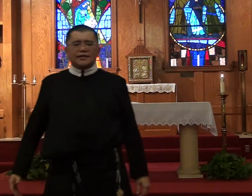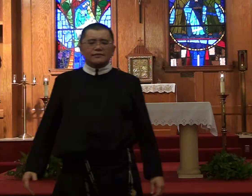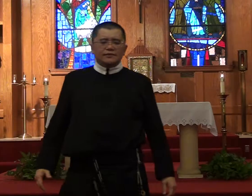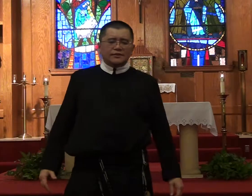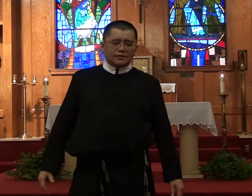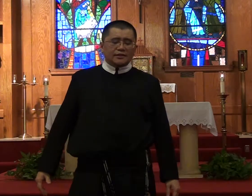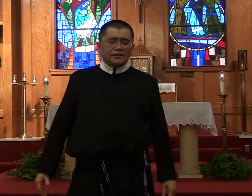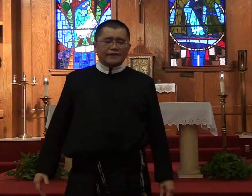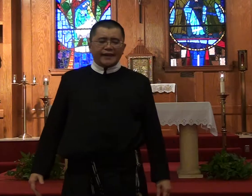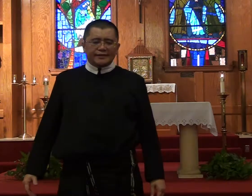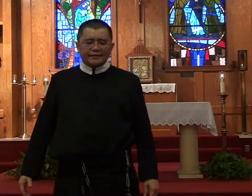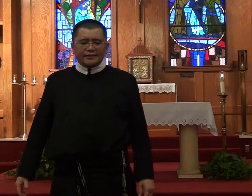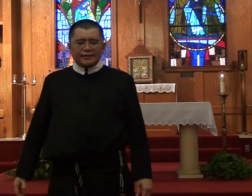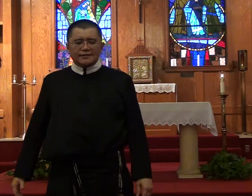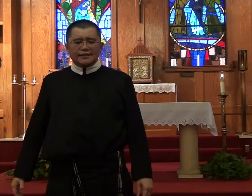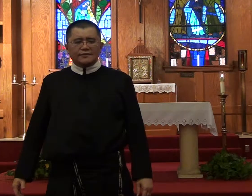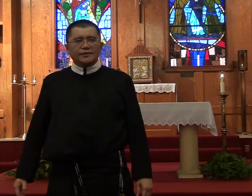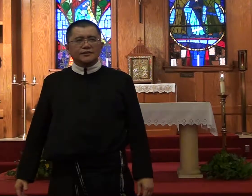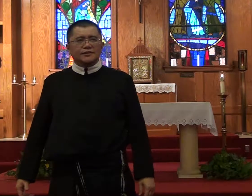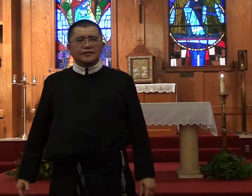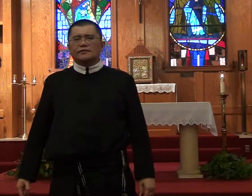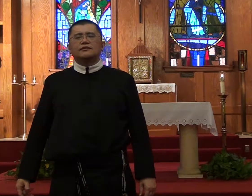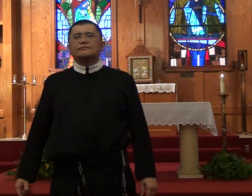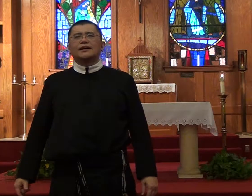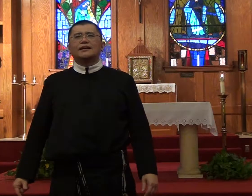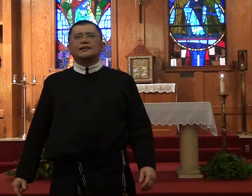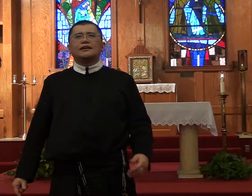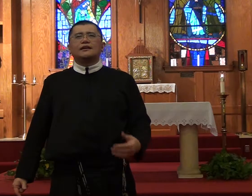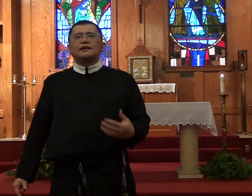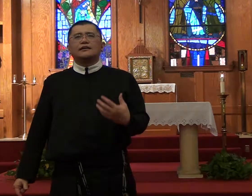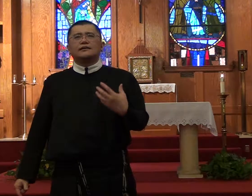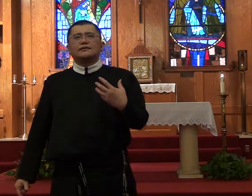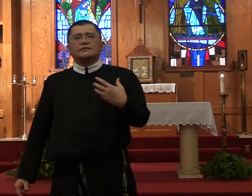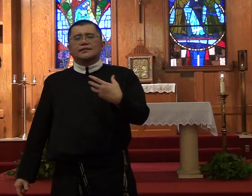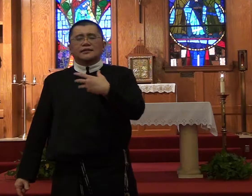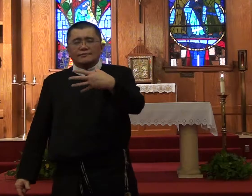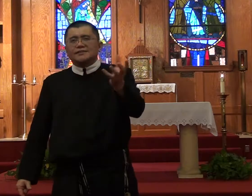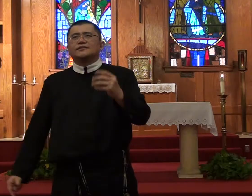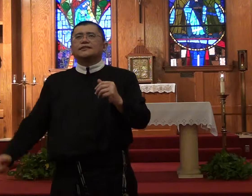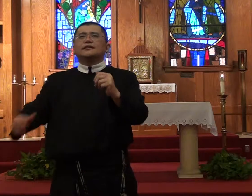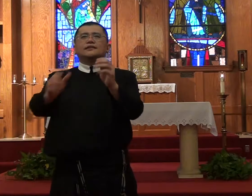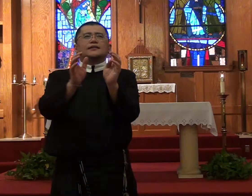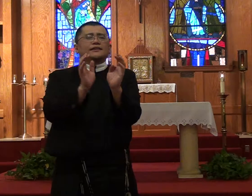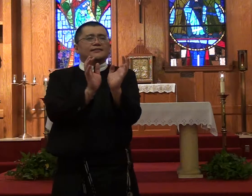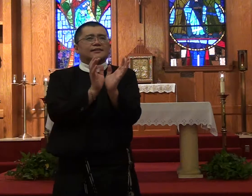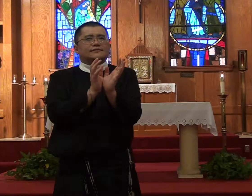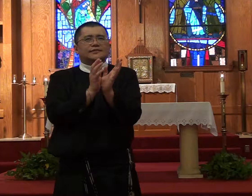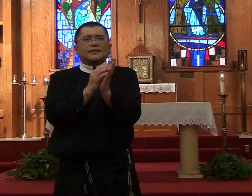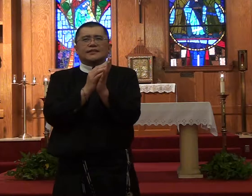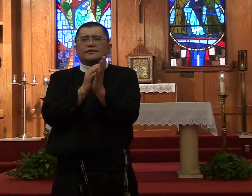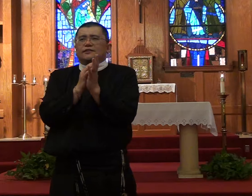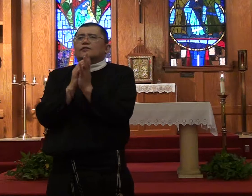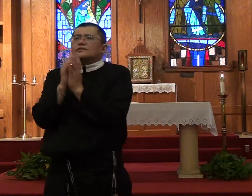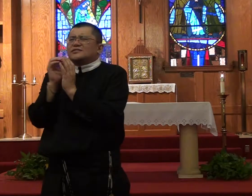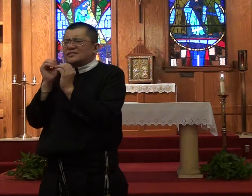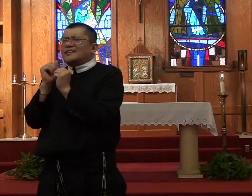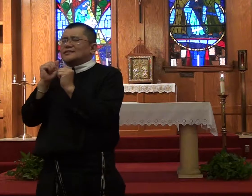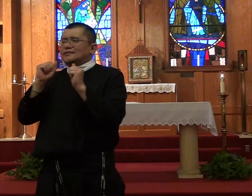name of the Lord, not in vain. Instead of using the name, oh my God, okay, God bless you. Instead of saying that, oh Jesus, not